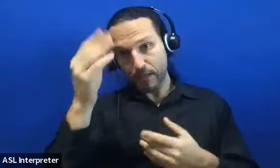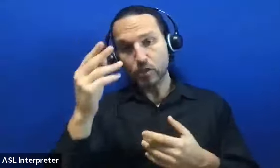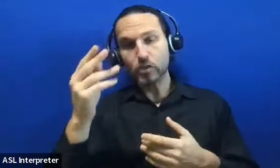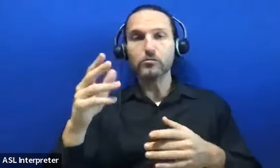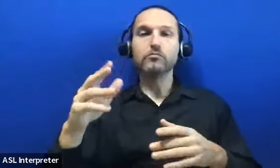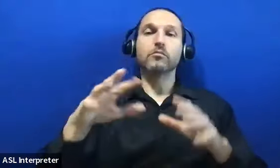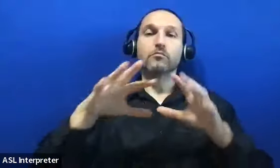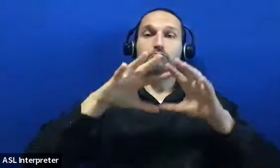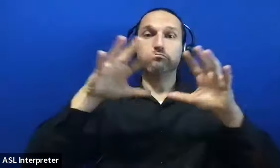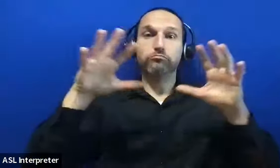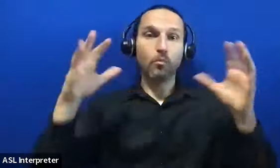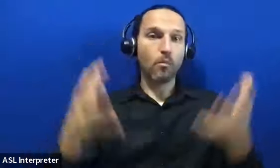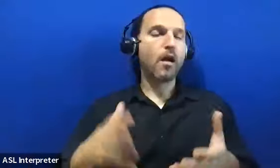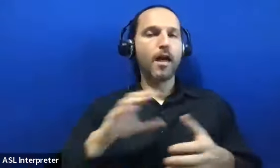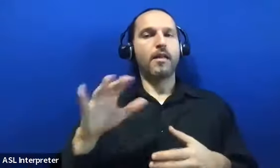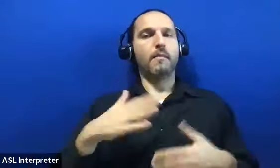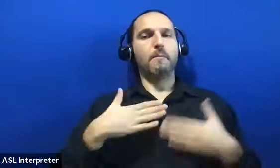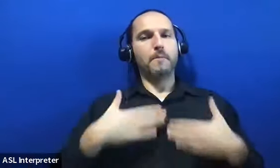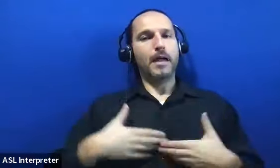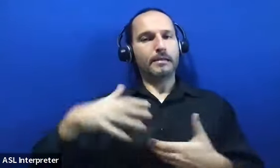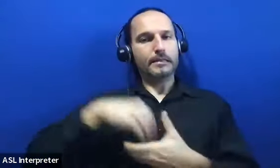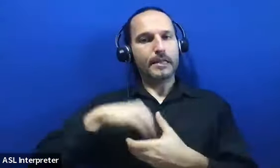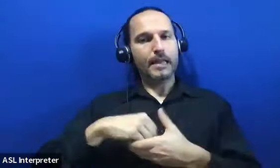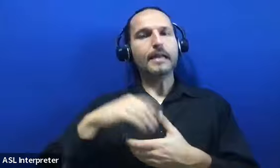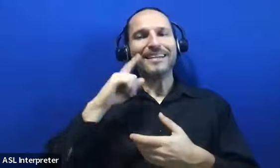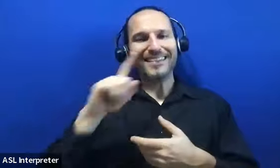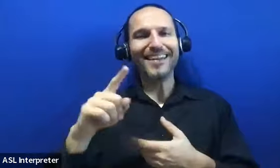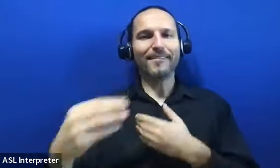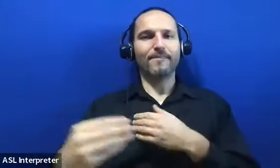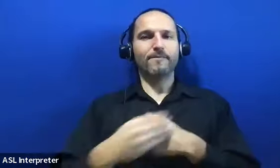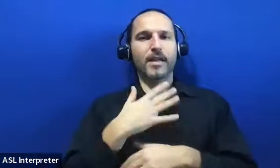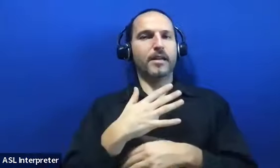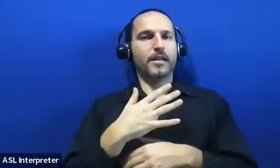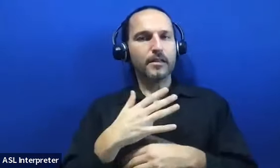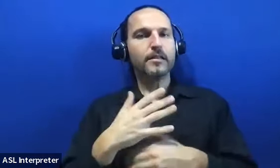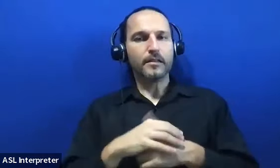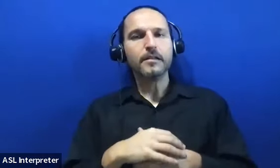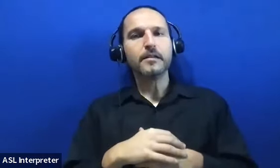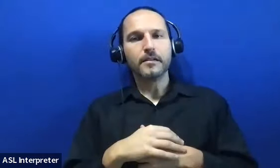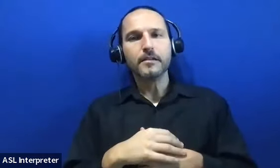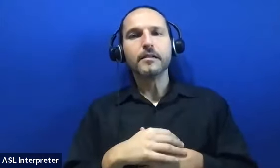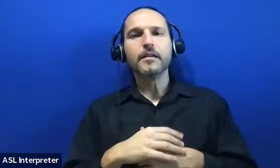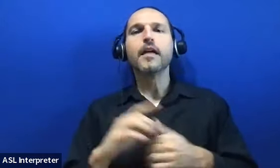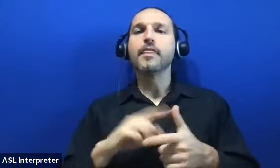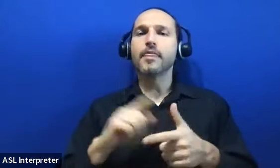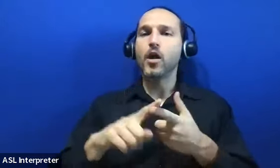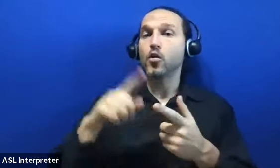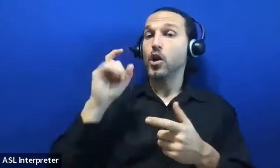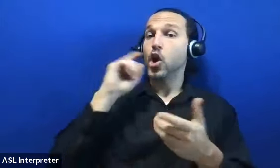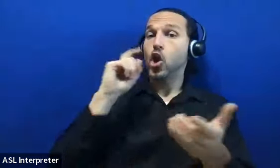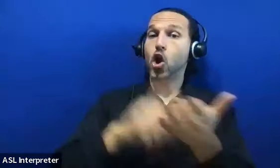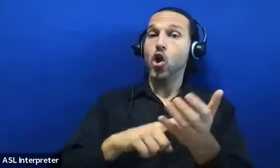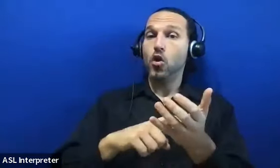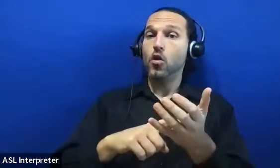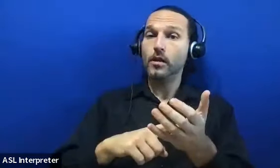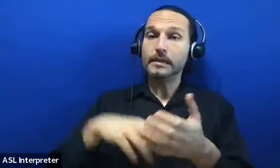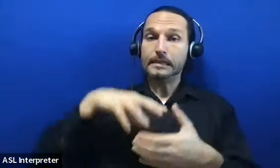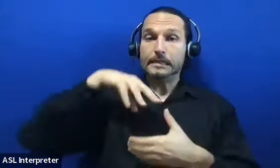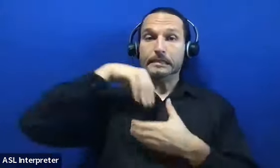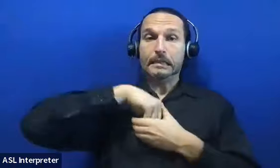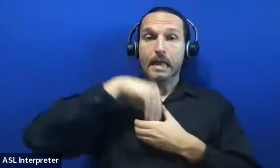body, can cause feeding issues. We are able to sense the world inside of